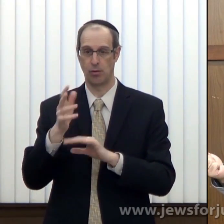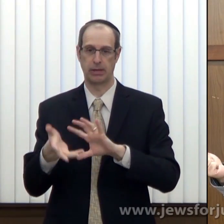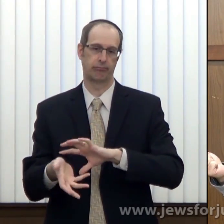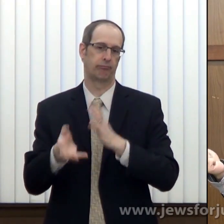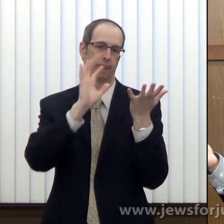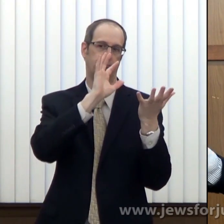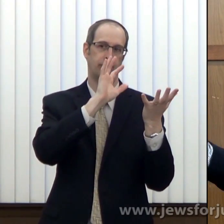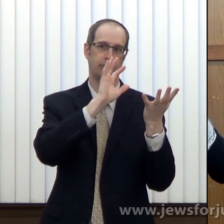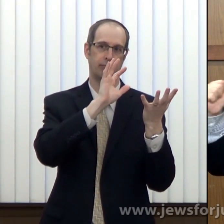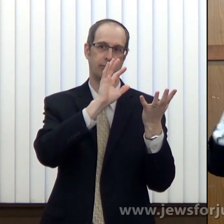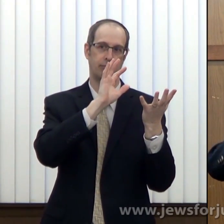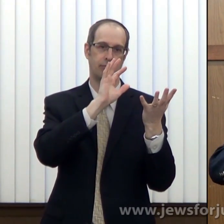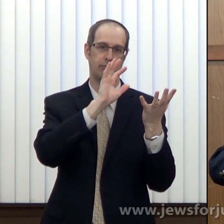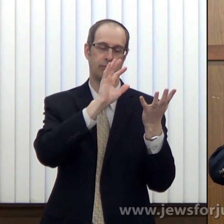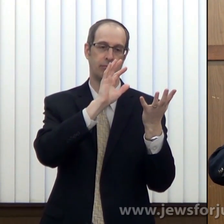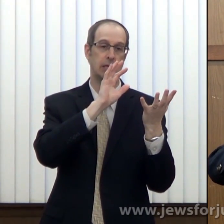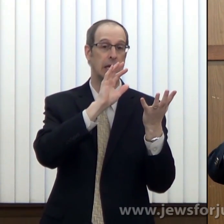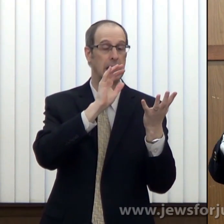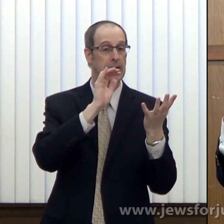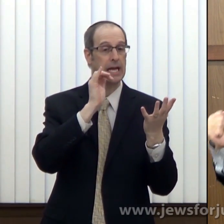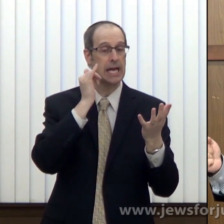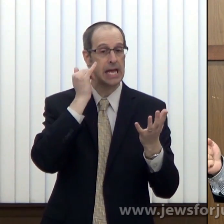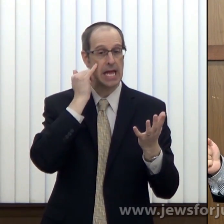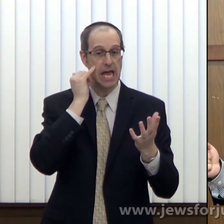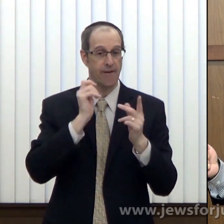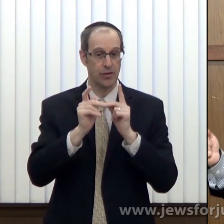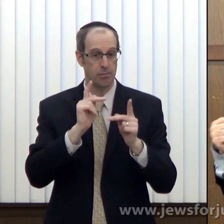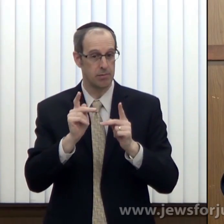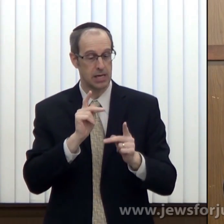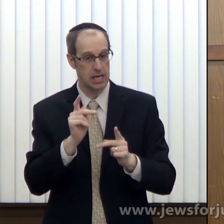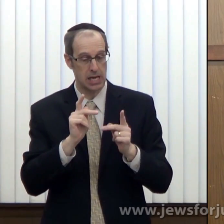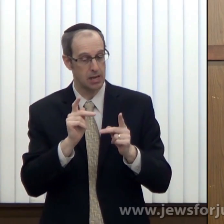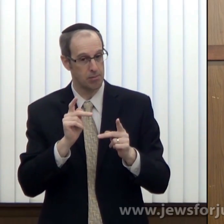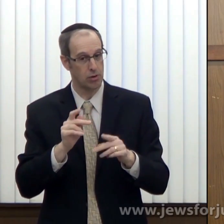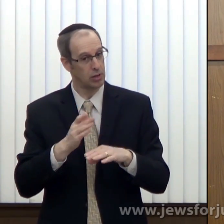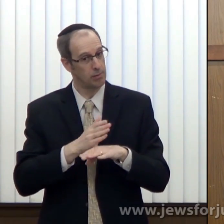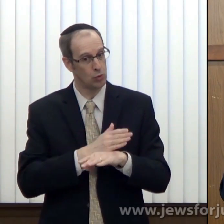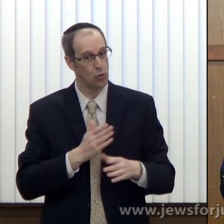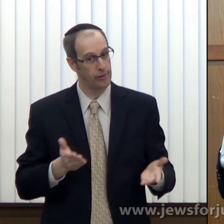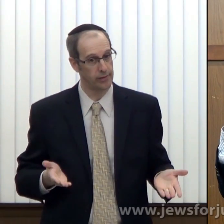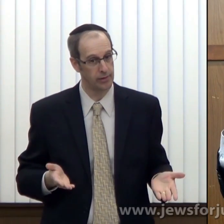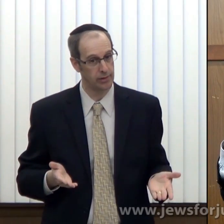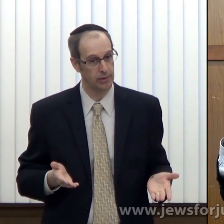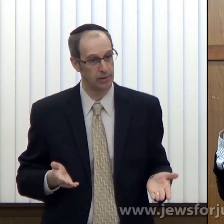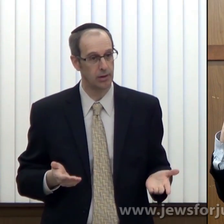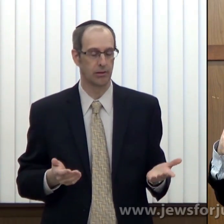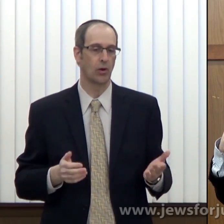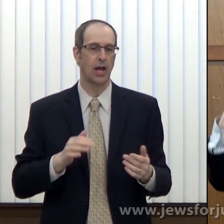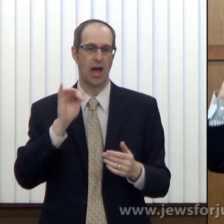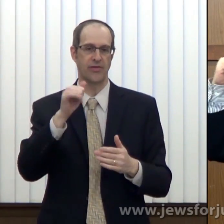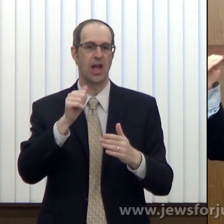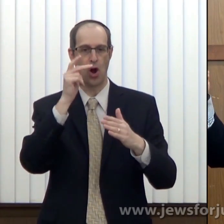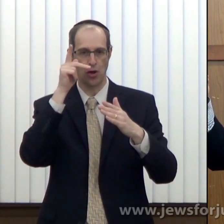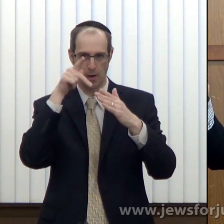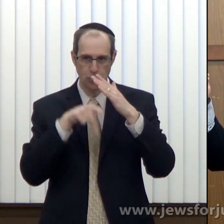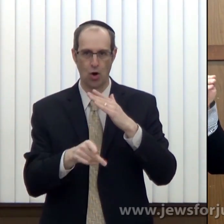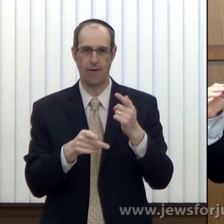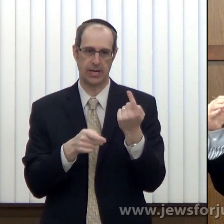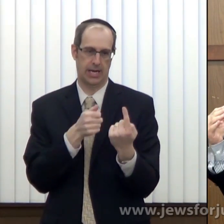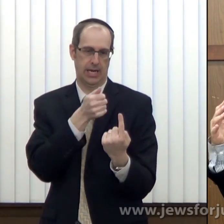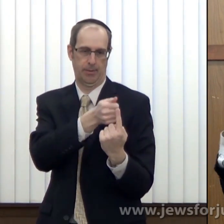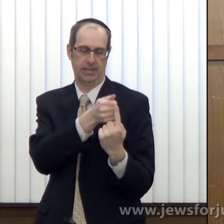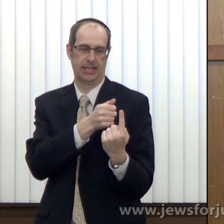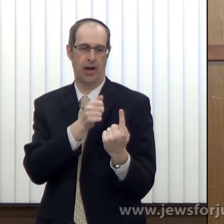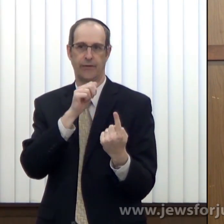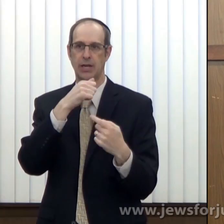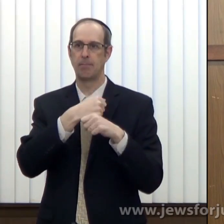overturned unless the people there improve. So there the prophet is making a prediction.